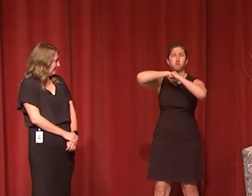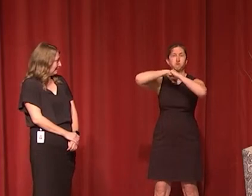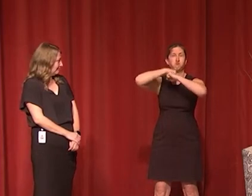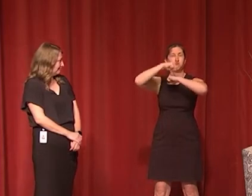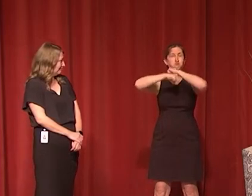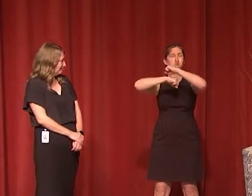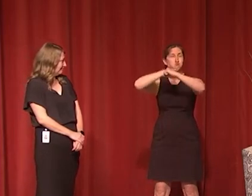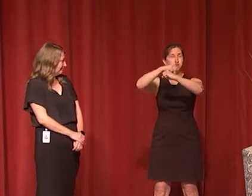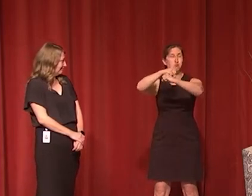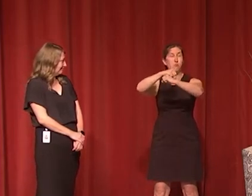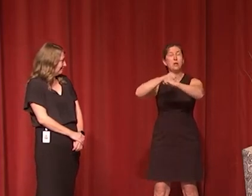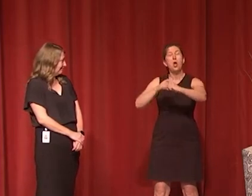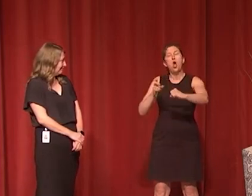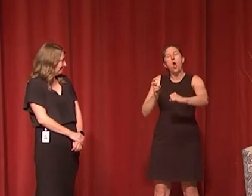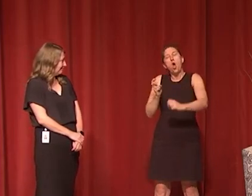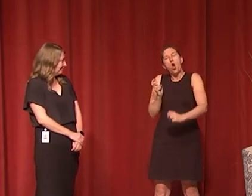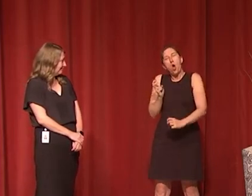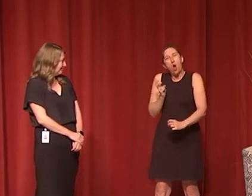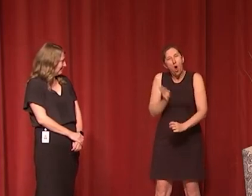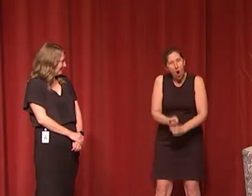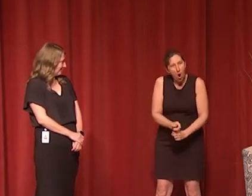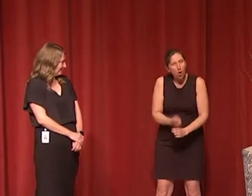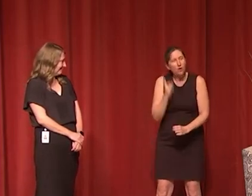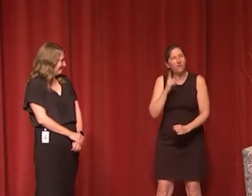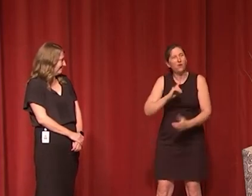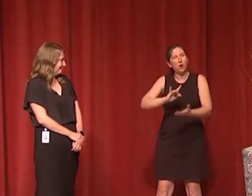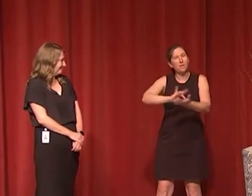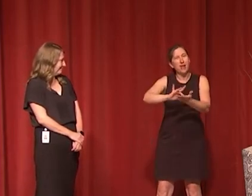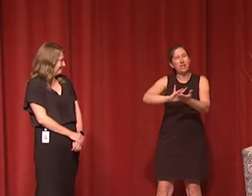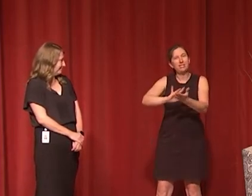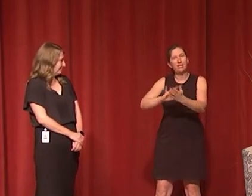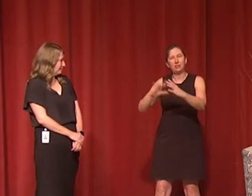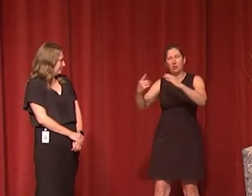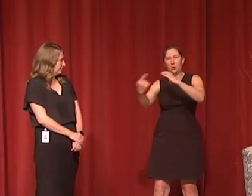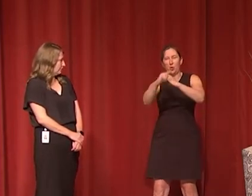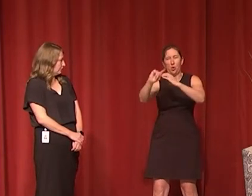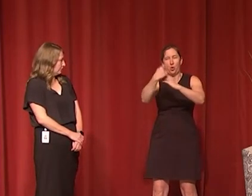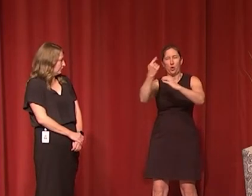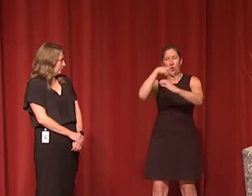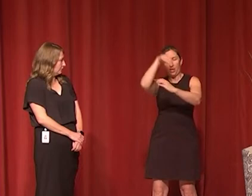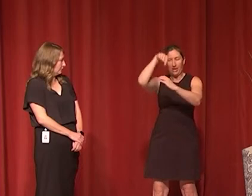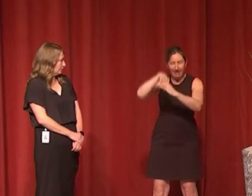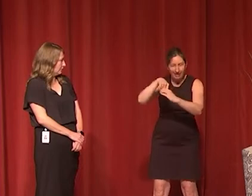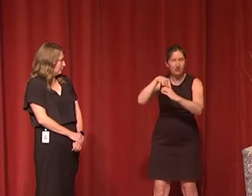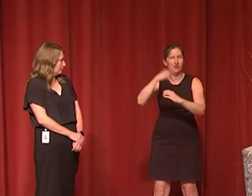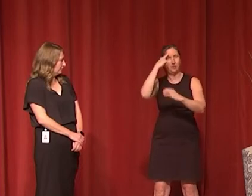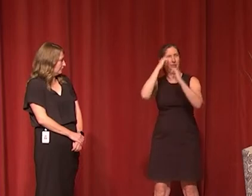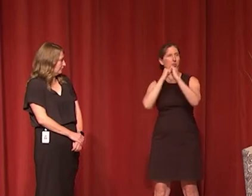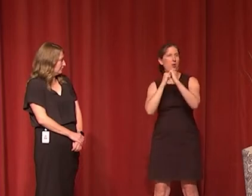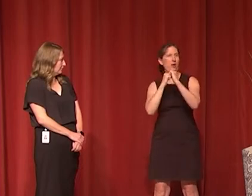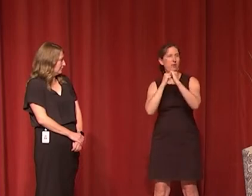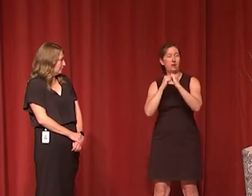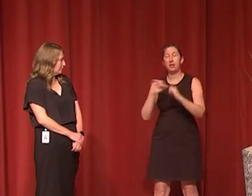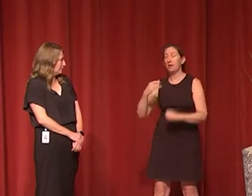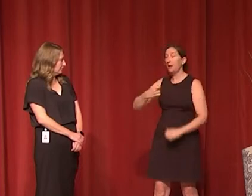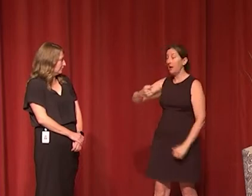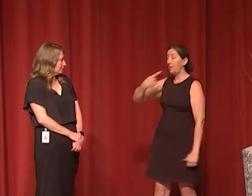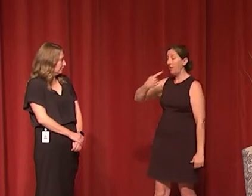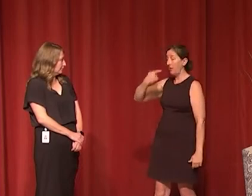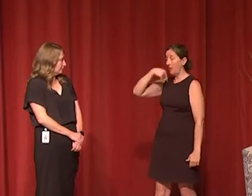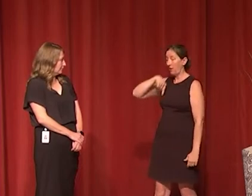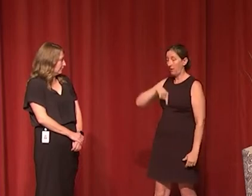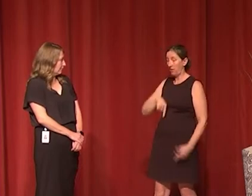know, it's really tough to get a pill to get into the brain. So I think we're looking at infusion therapies and